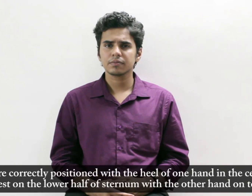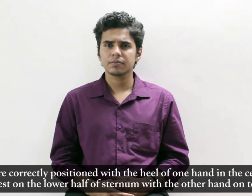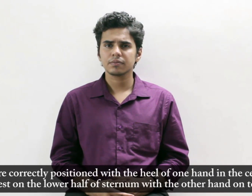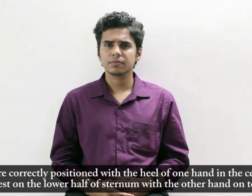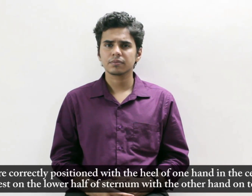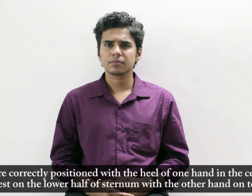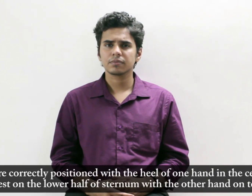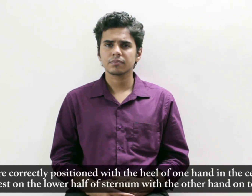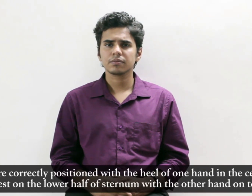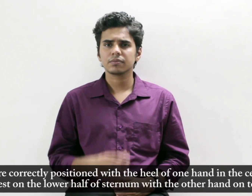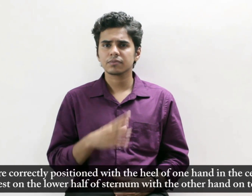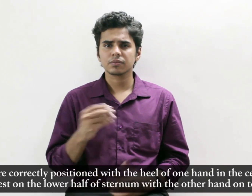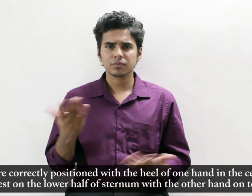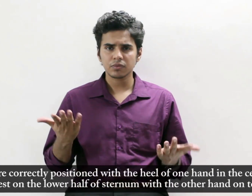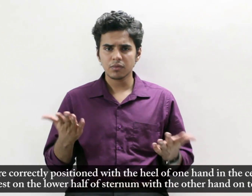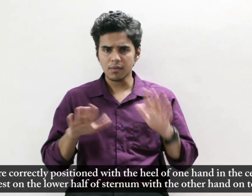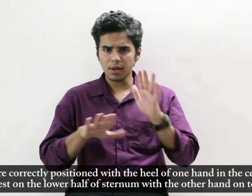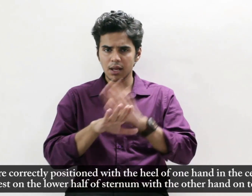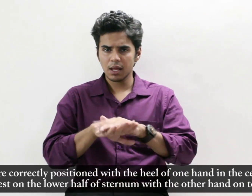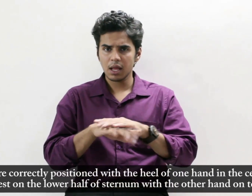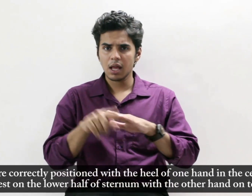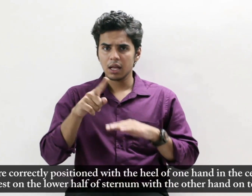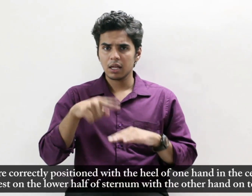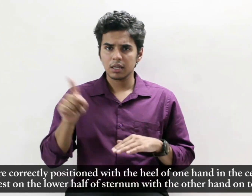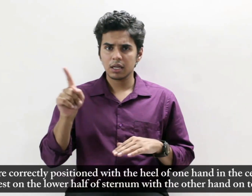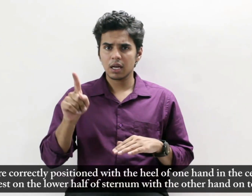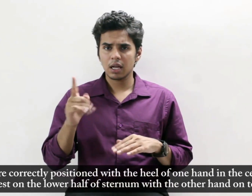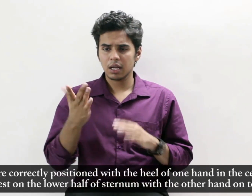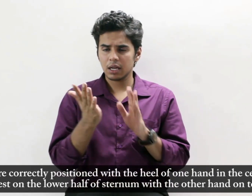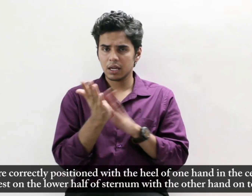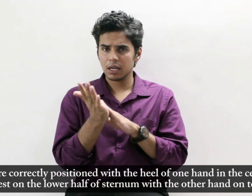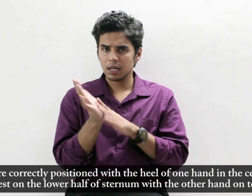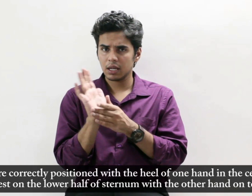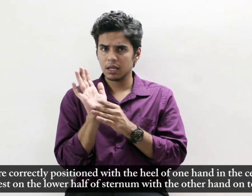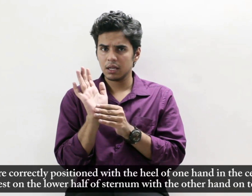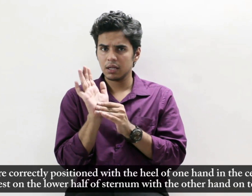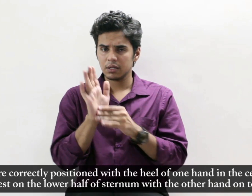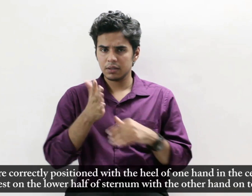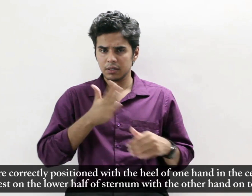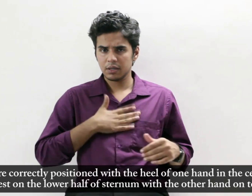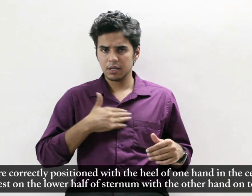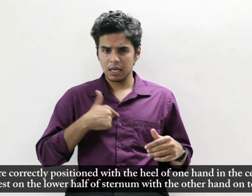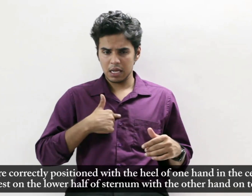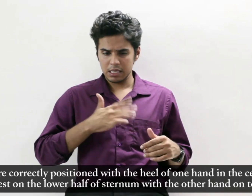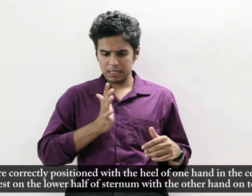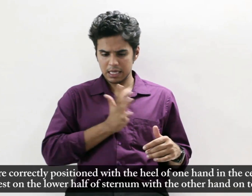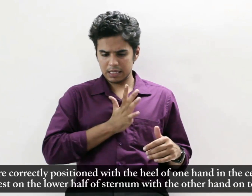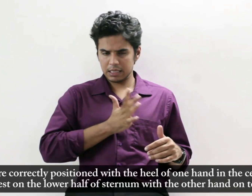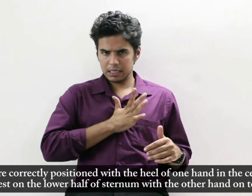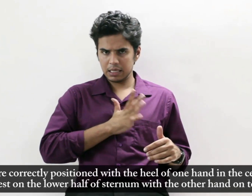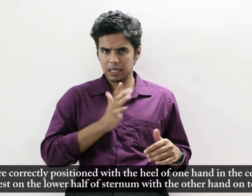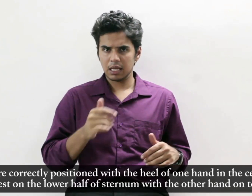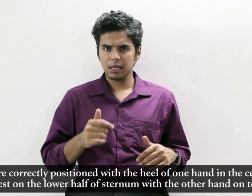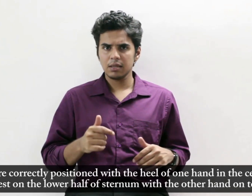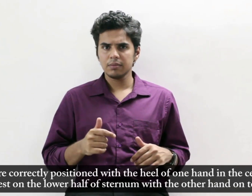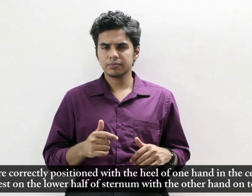Hands are correctly positioned with the heel of one hand in the center of the chest on the lower half of